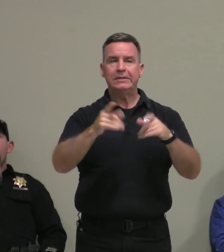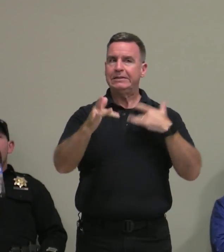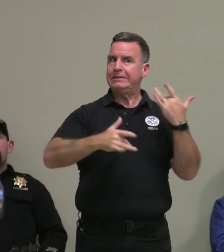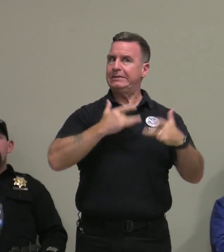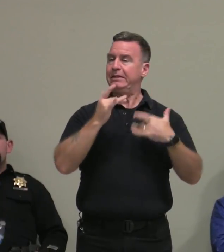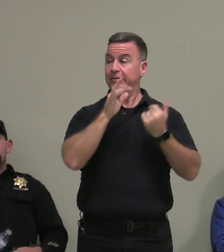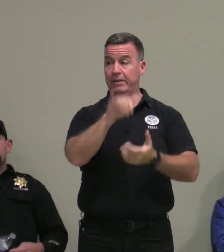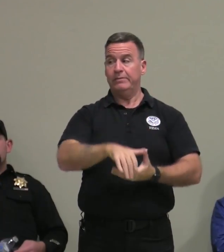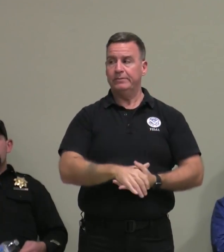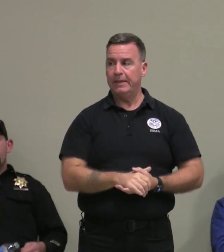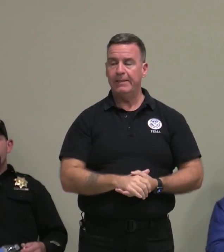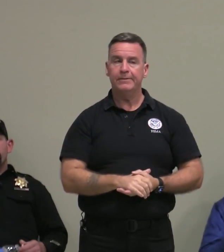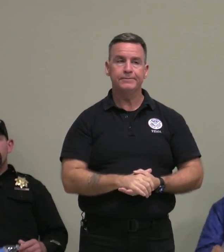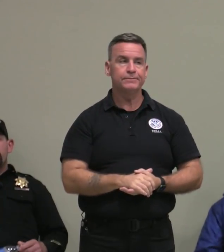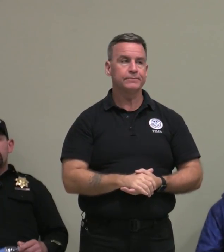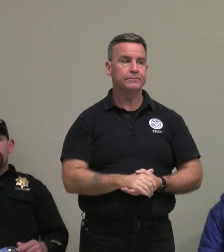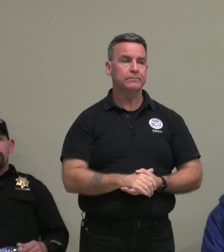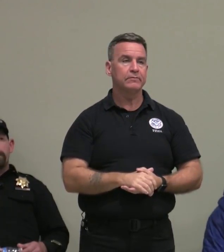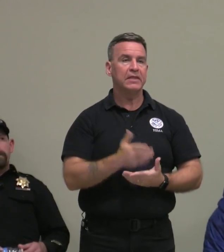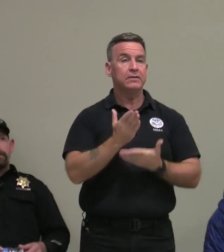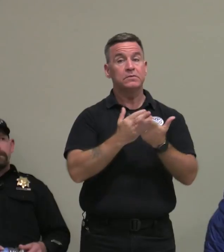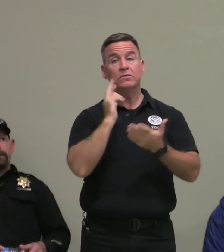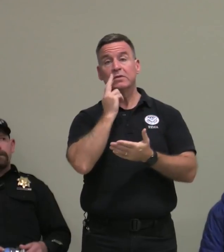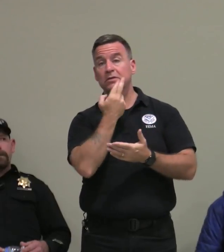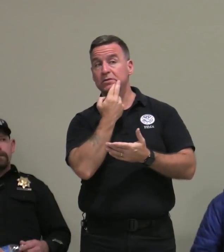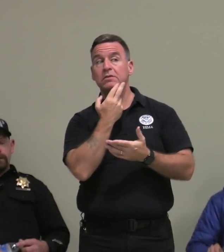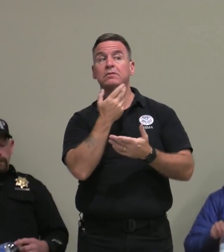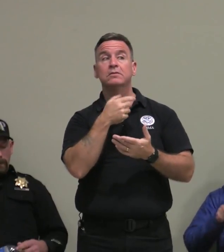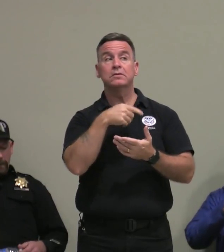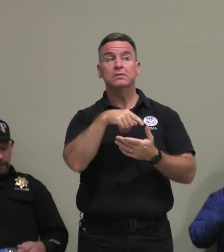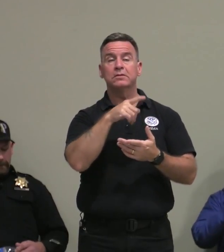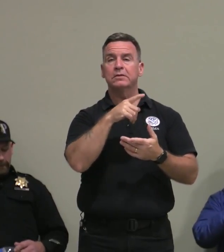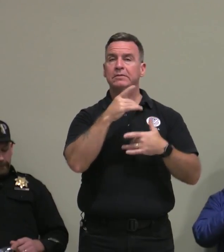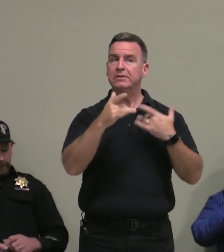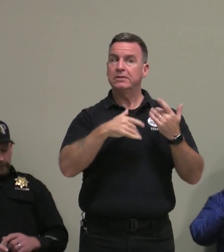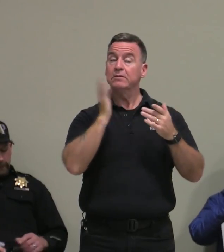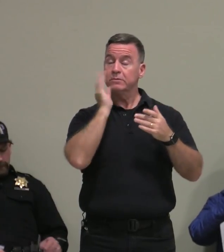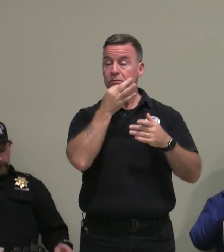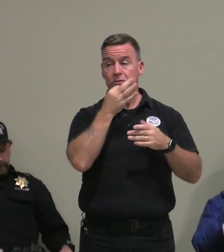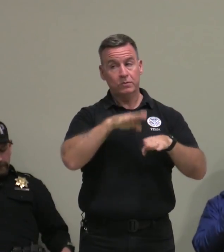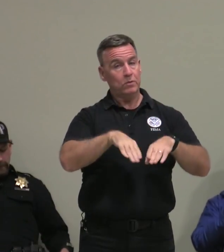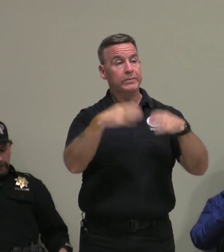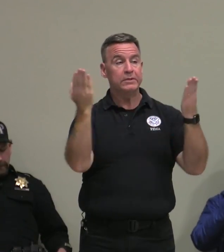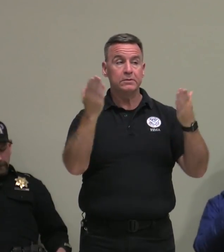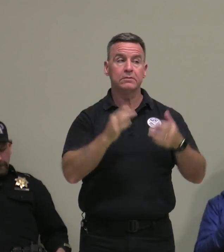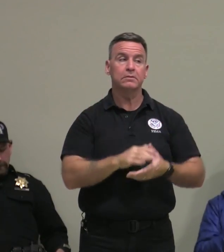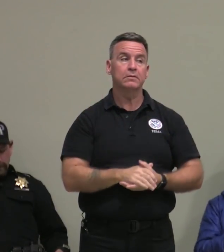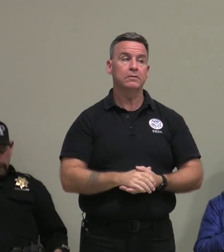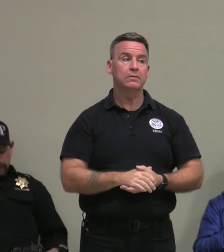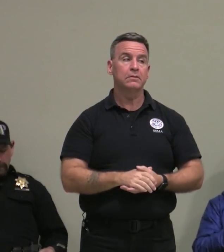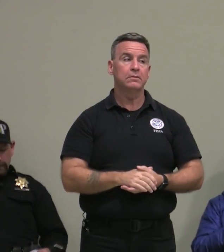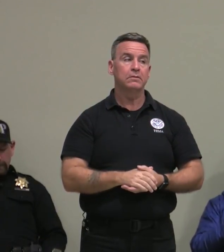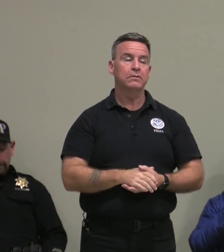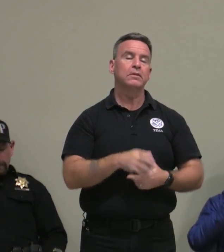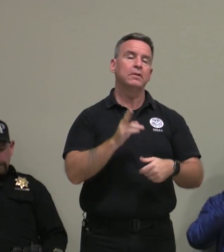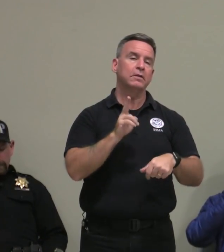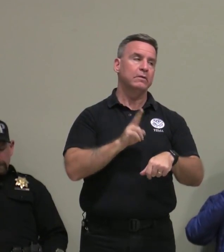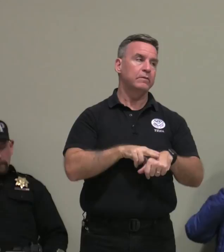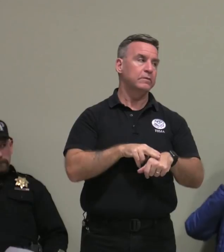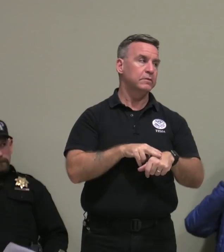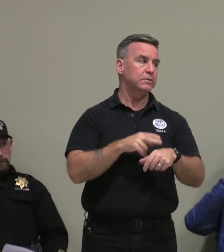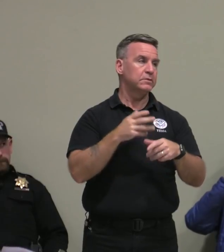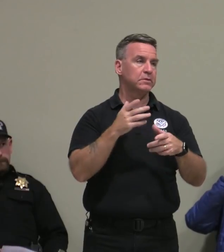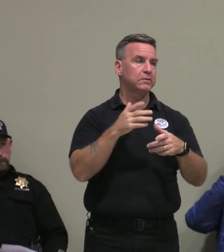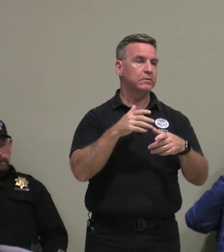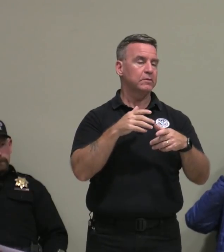excited about that. We'll have some restaurants that are excited to open. Obviously we want to get our water